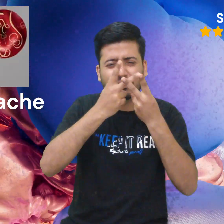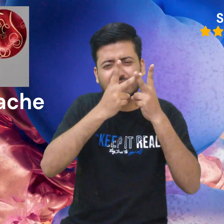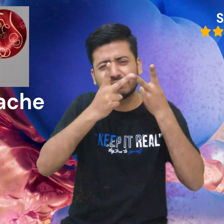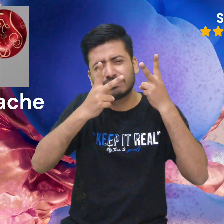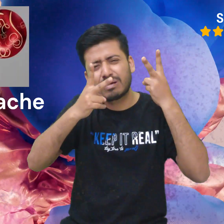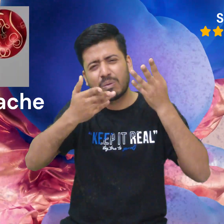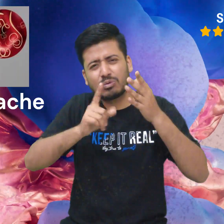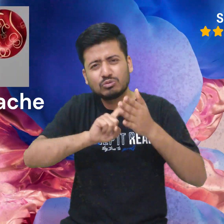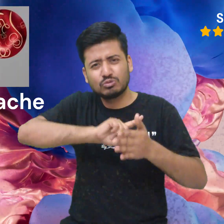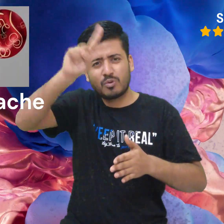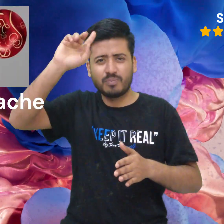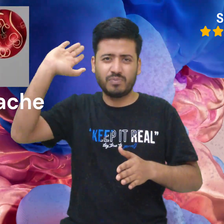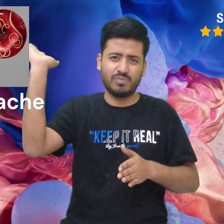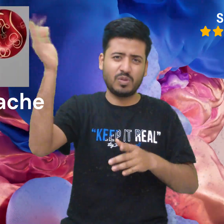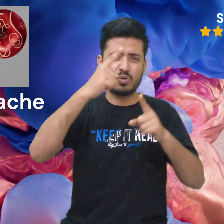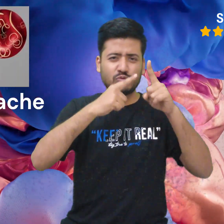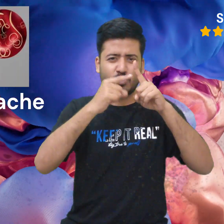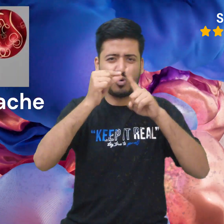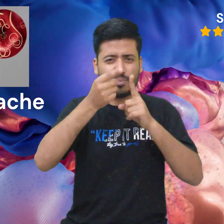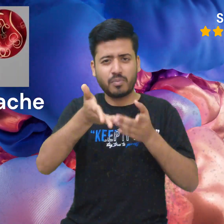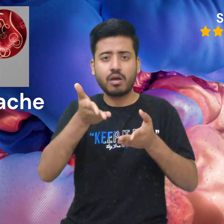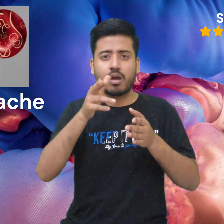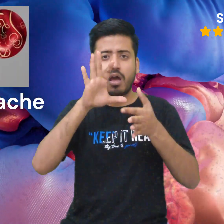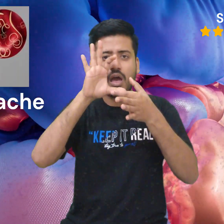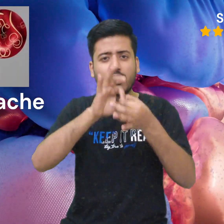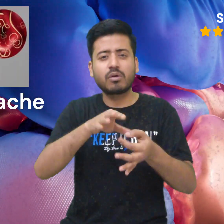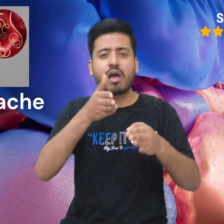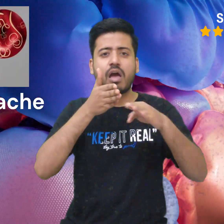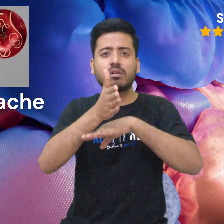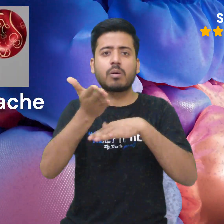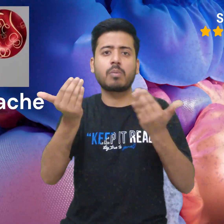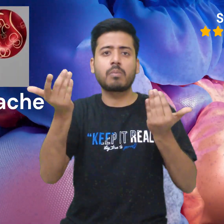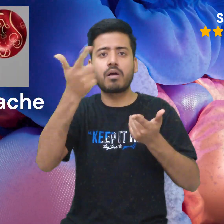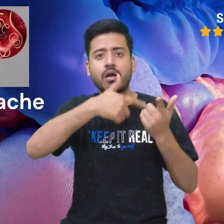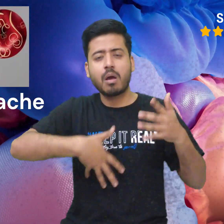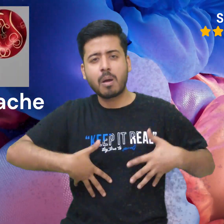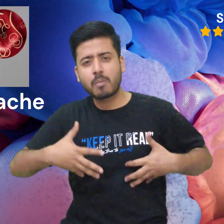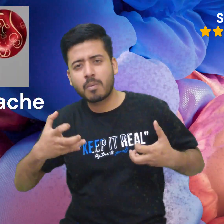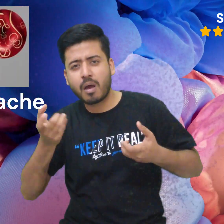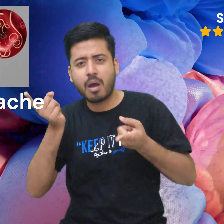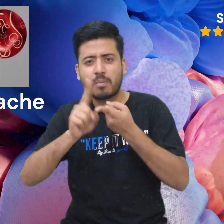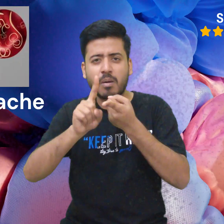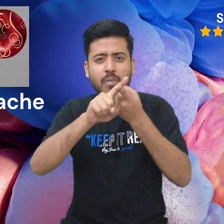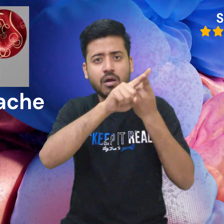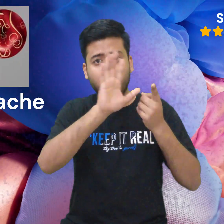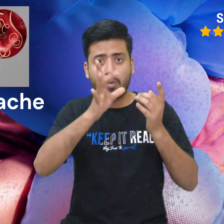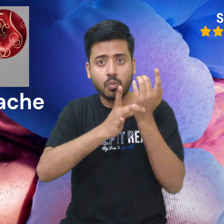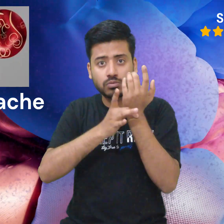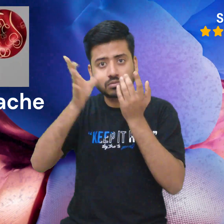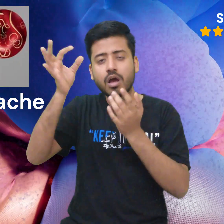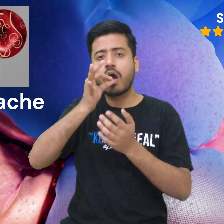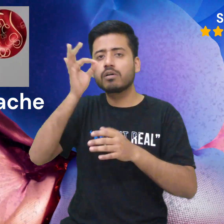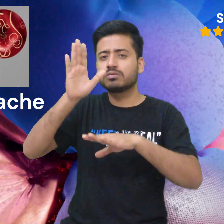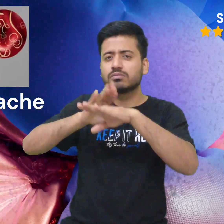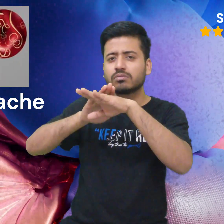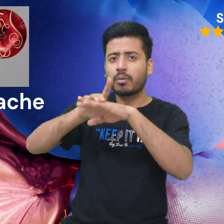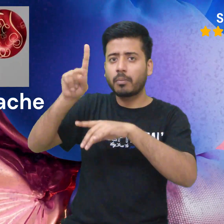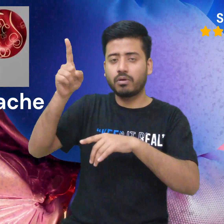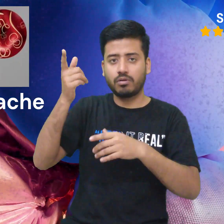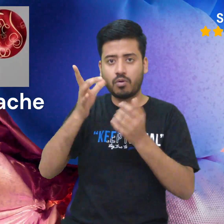Also read, Doctor explains why she eats sprouts every day and how to grow them at home. 4 tips to prevent kidney stones. The following tips